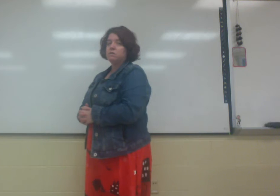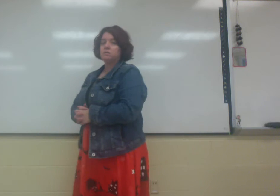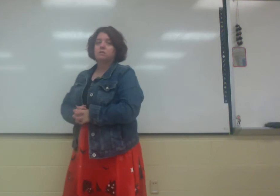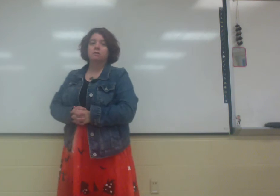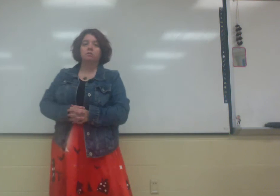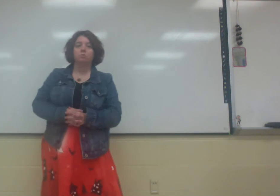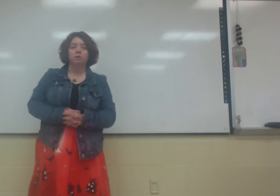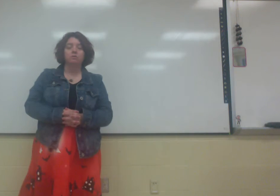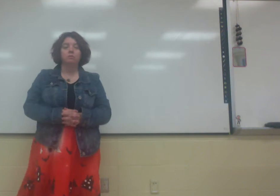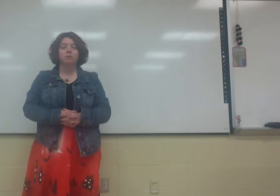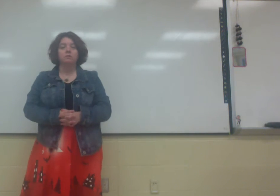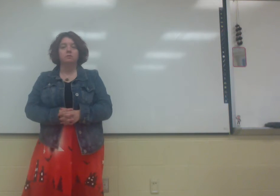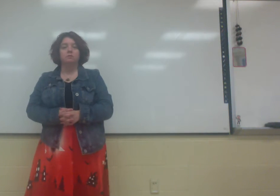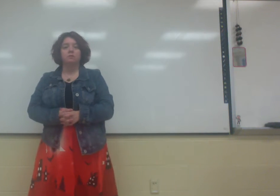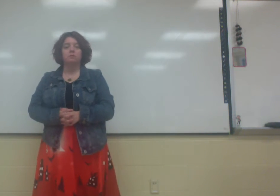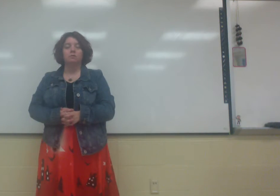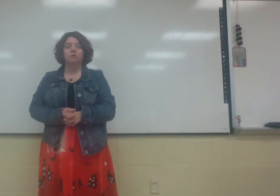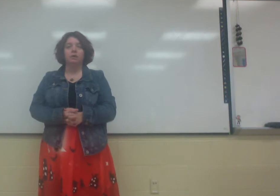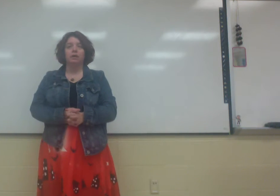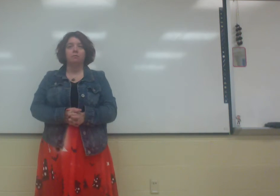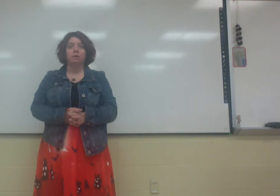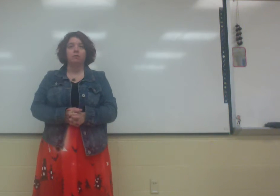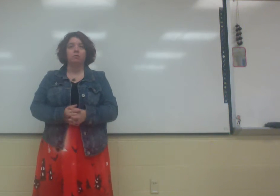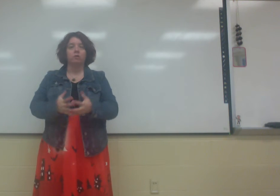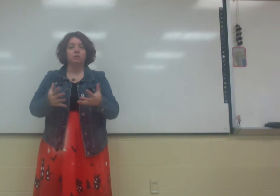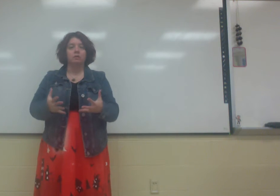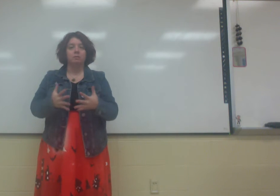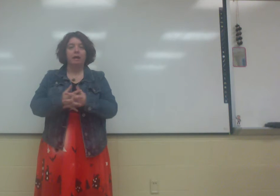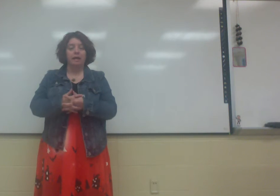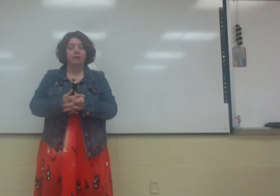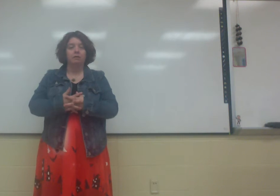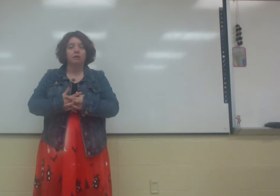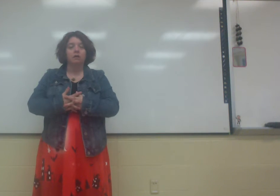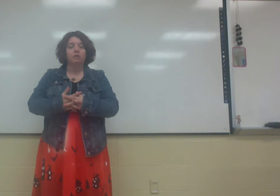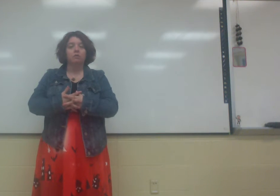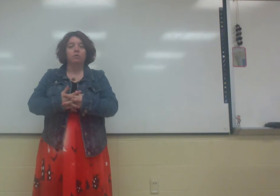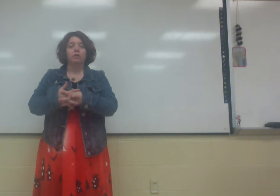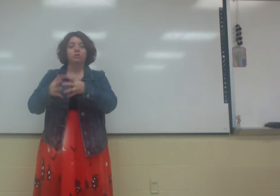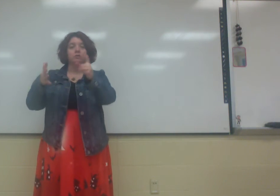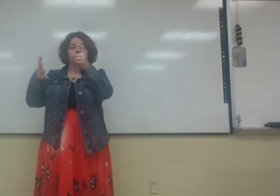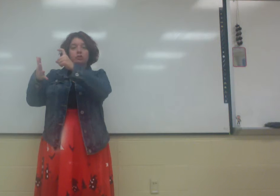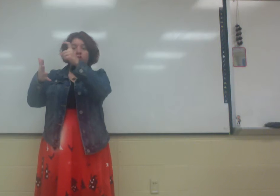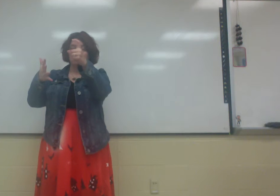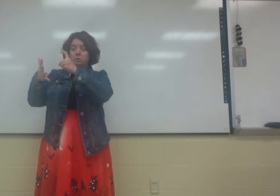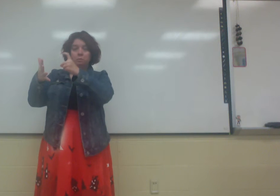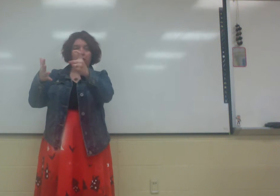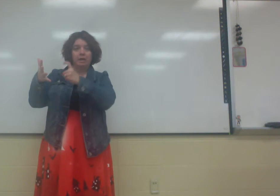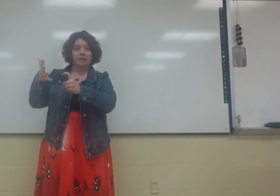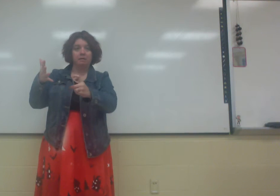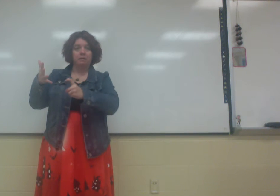Grease, there's one of two ways to do this. If you're talking about greasing a pan, you're going to just show spraying the